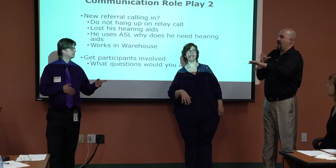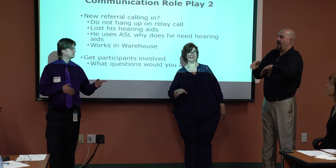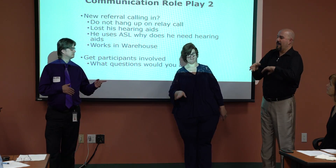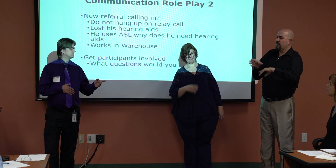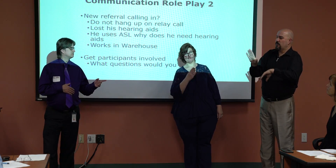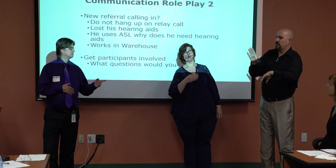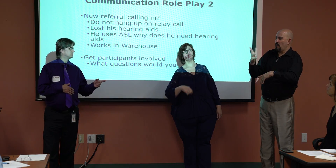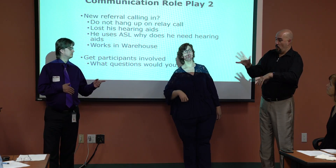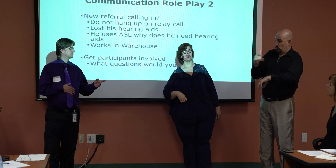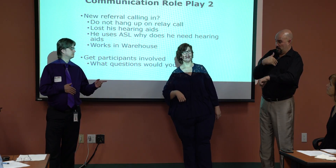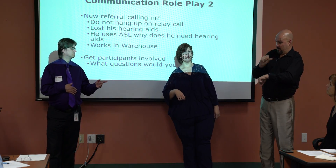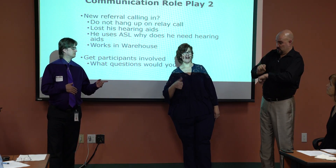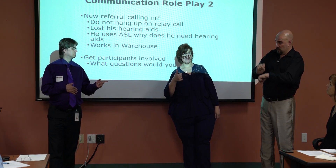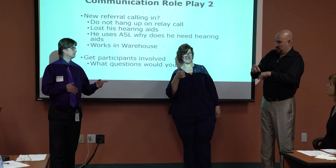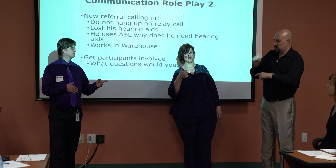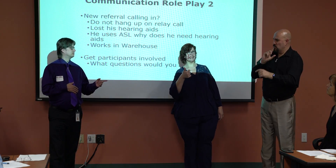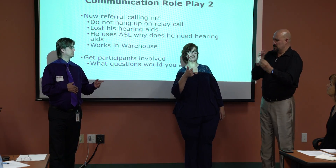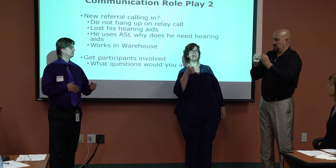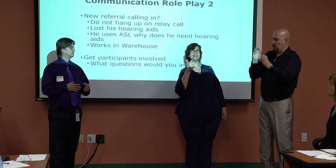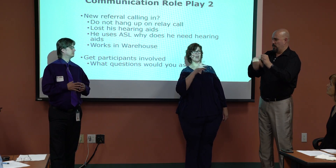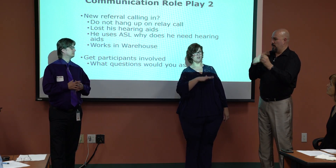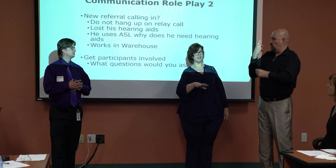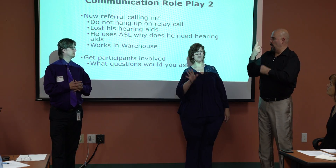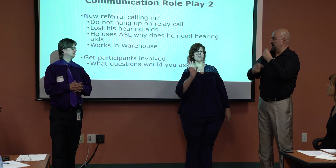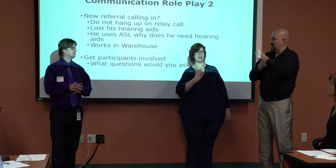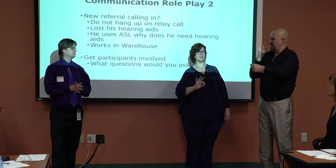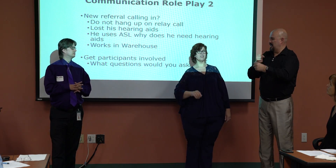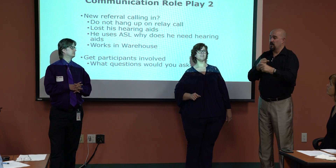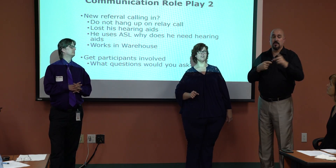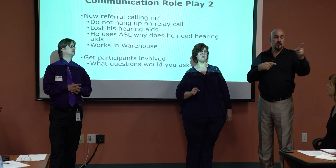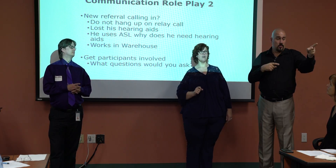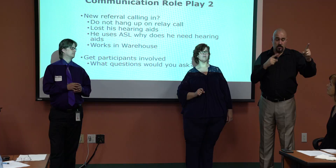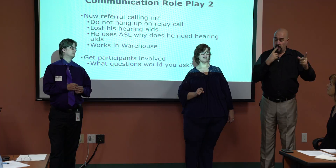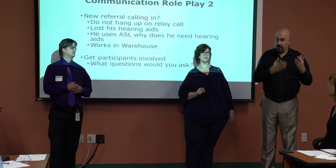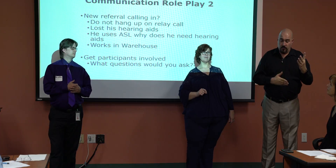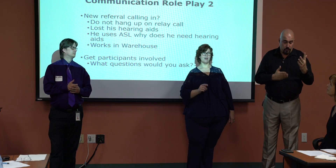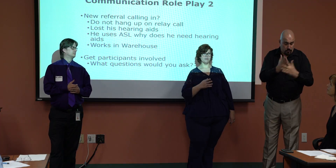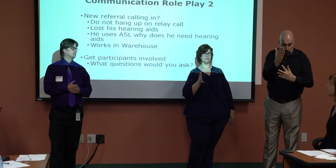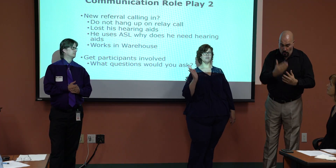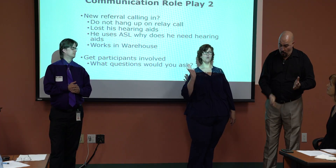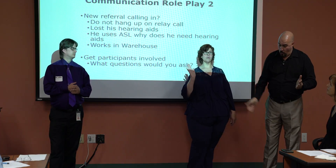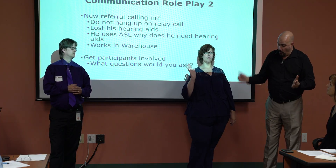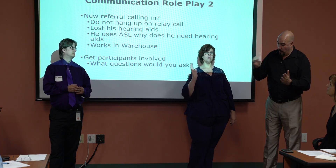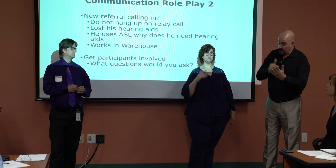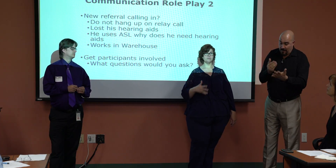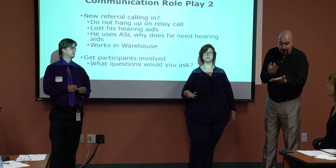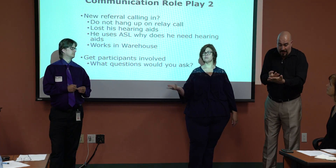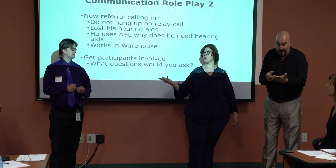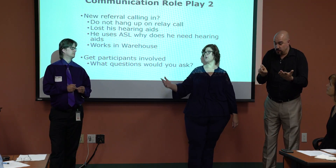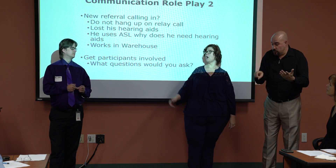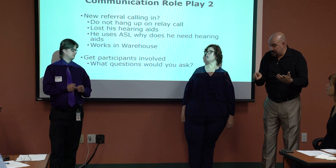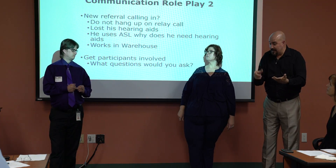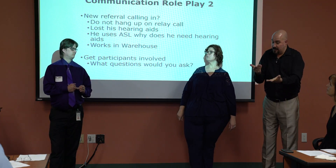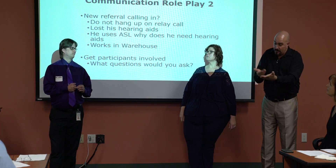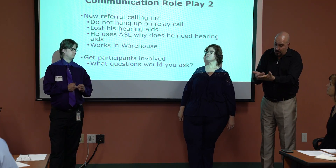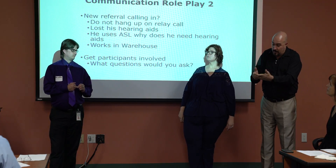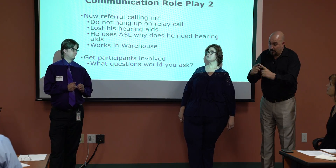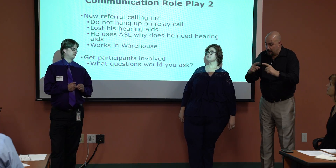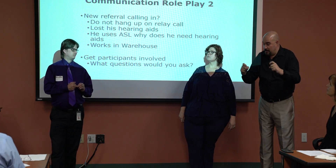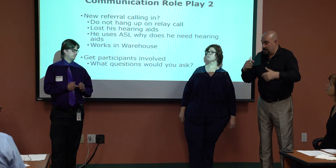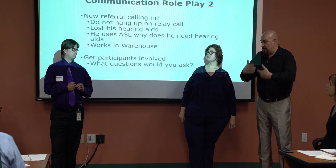Okay. It's over a year. Financial need, all that kind of good stuff, you go right all through the normal protocol.